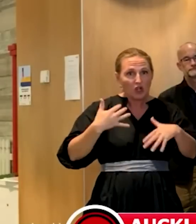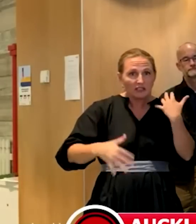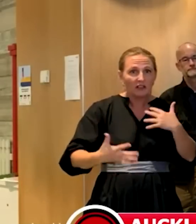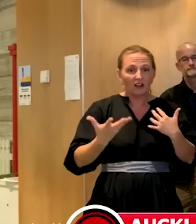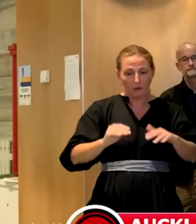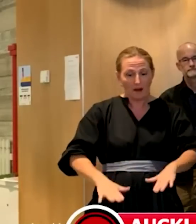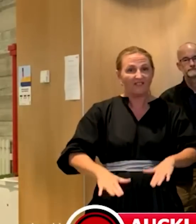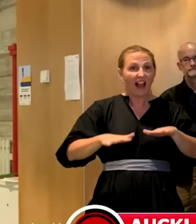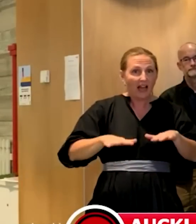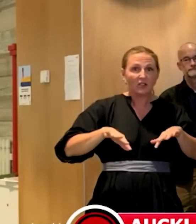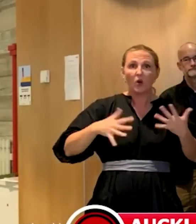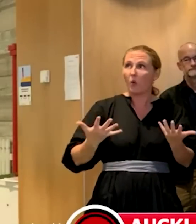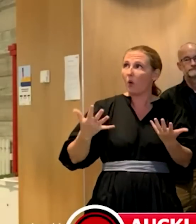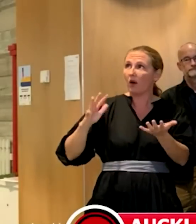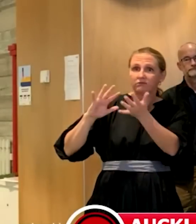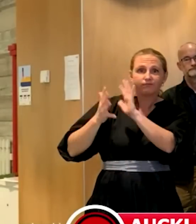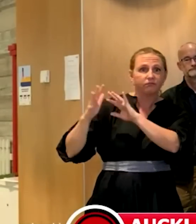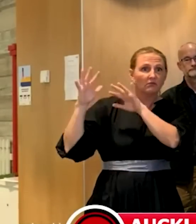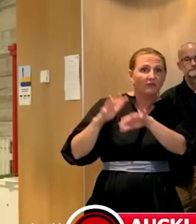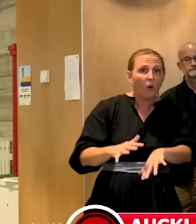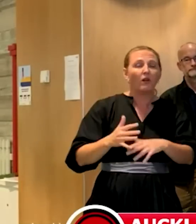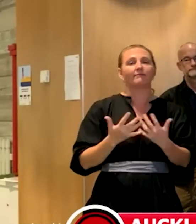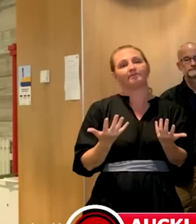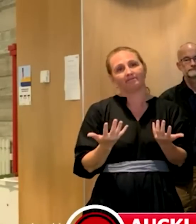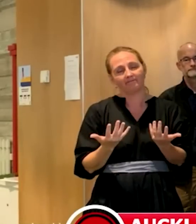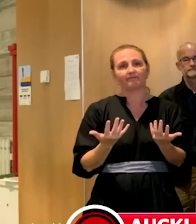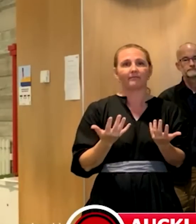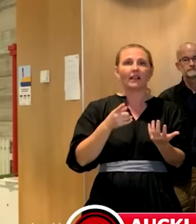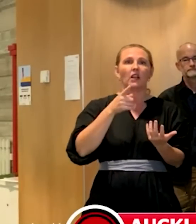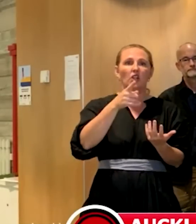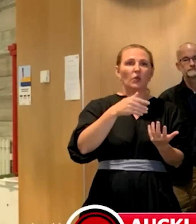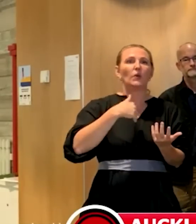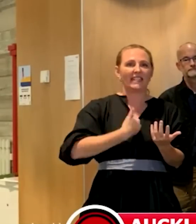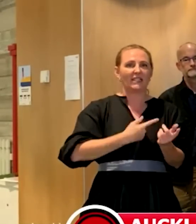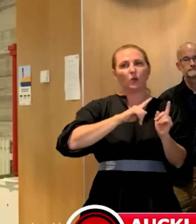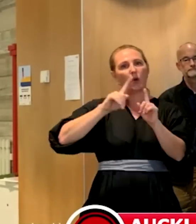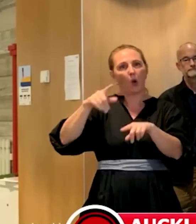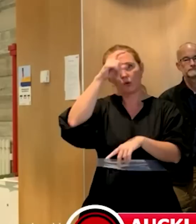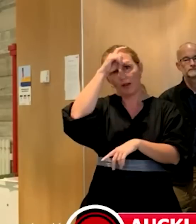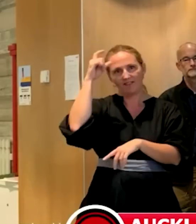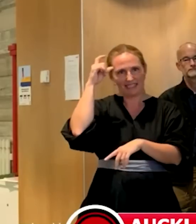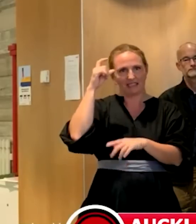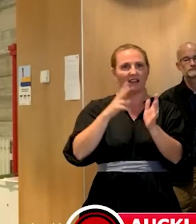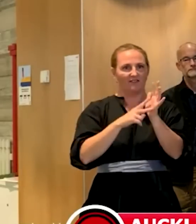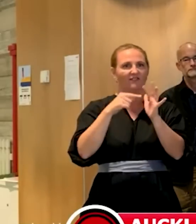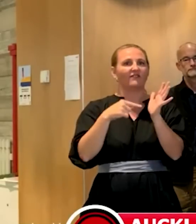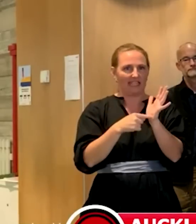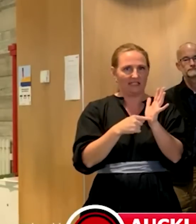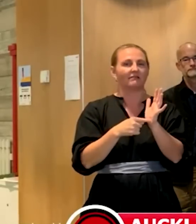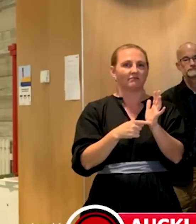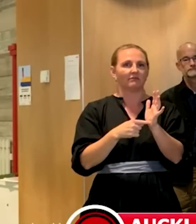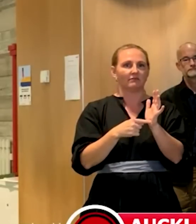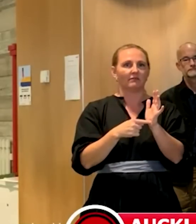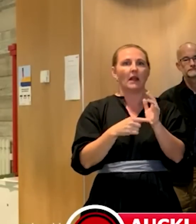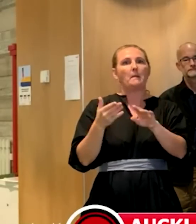flooding or any other weather-related activities, ideally you would need to get that checked by a veterinarian